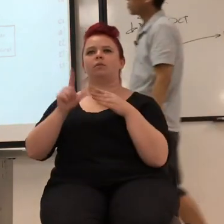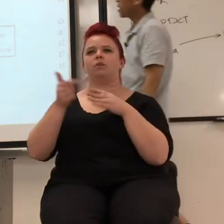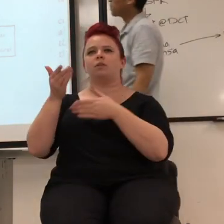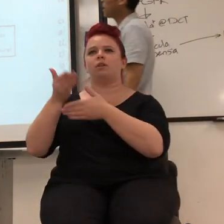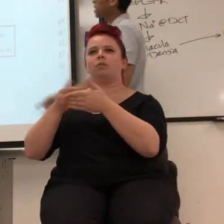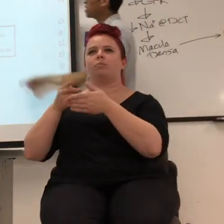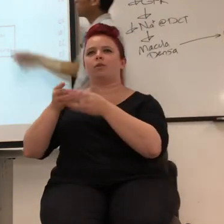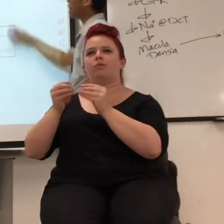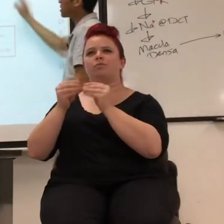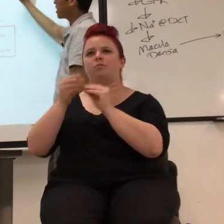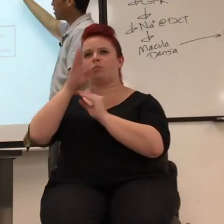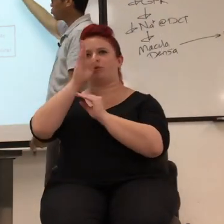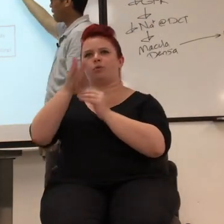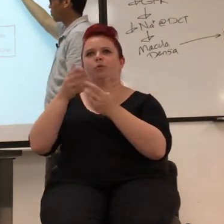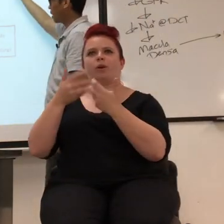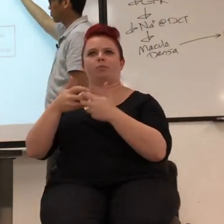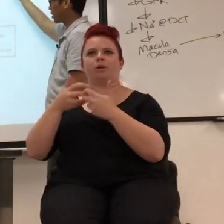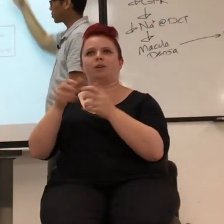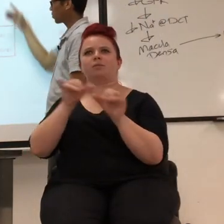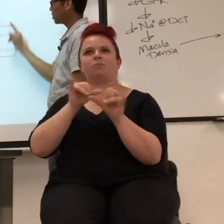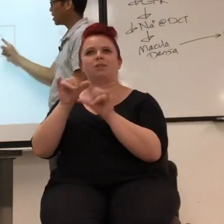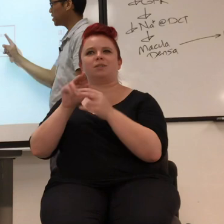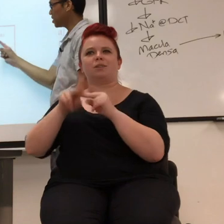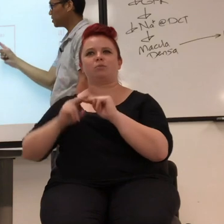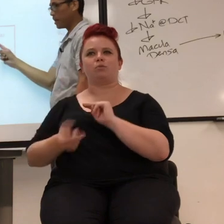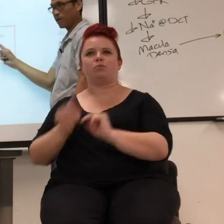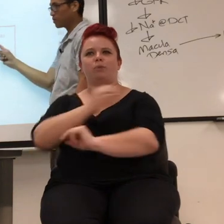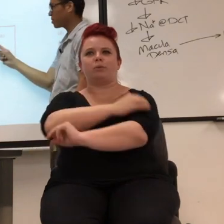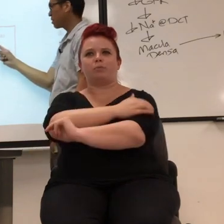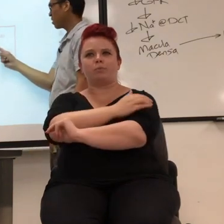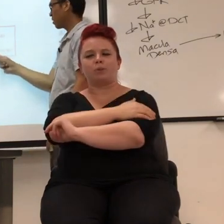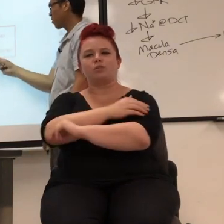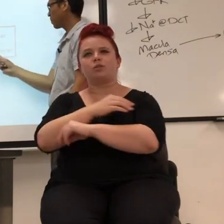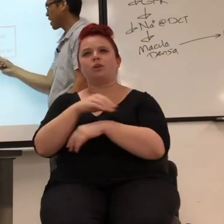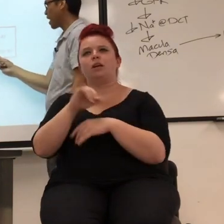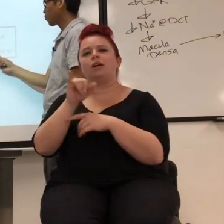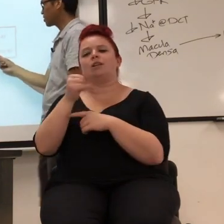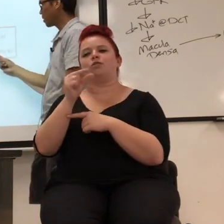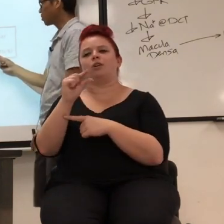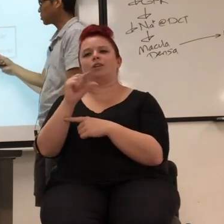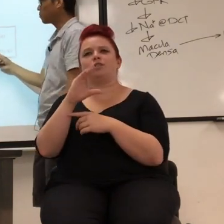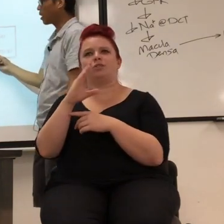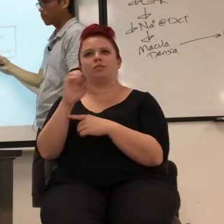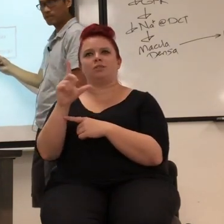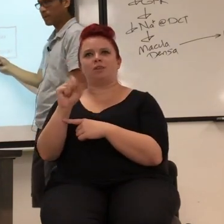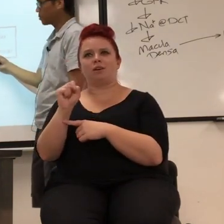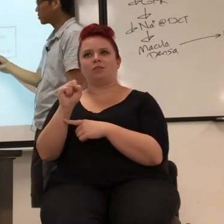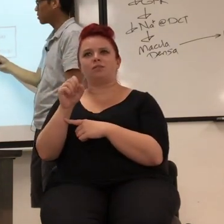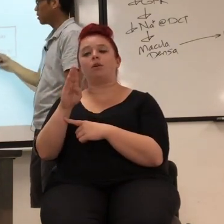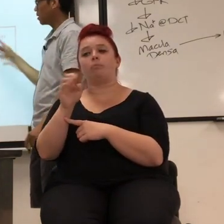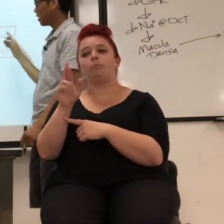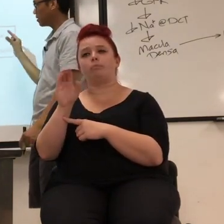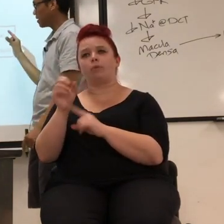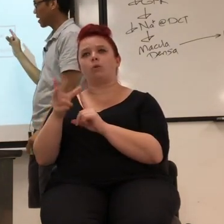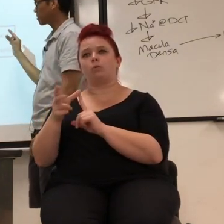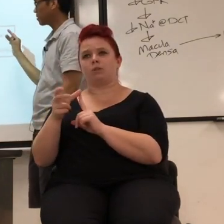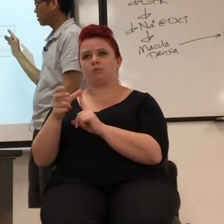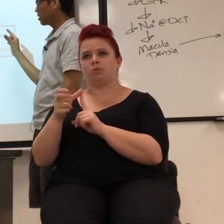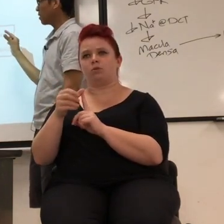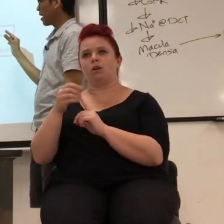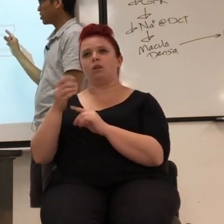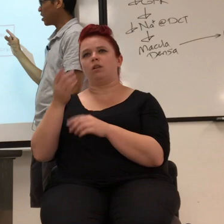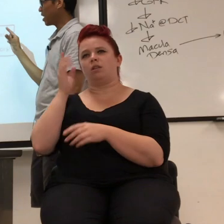is a more direct mechanism. That same drop in blood pressure, the JG cells, they're mechanoreceptors, they're baroreceptors. They